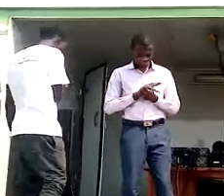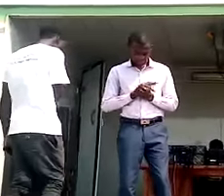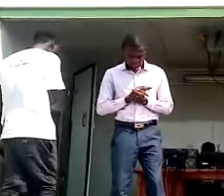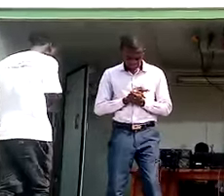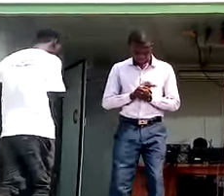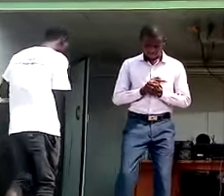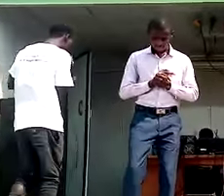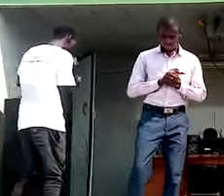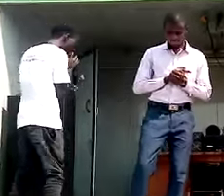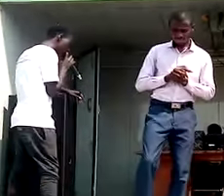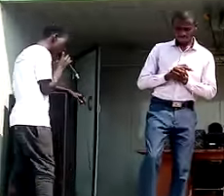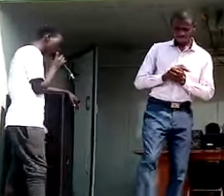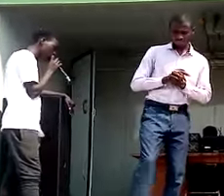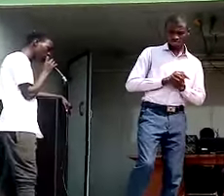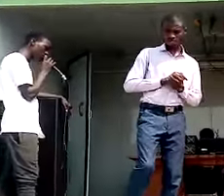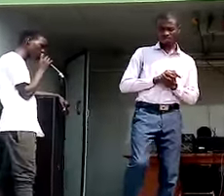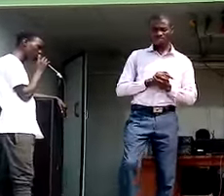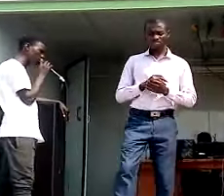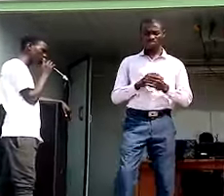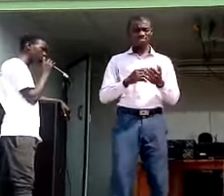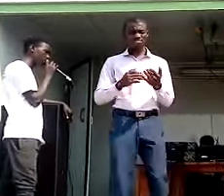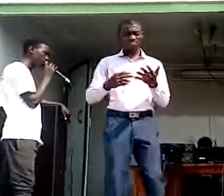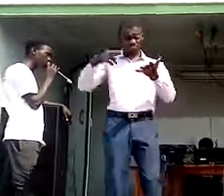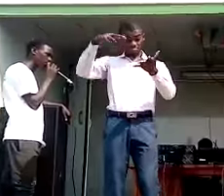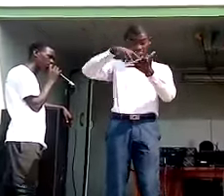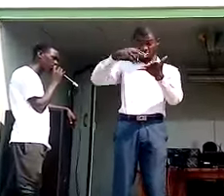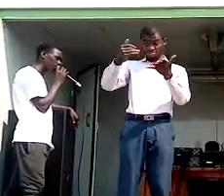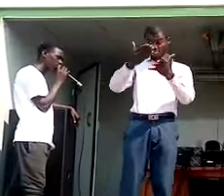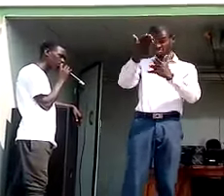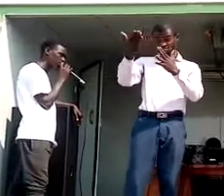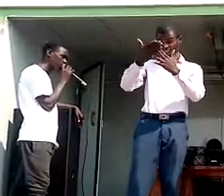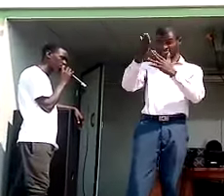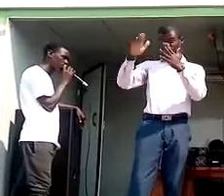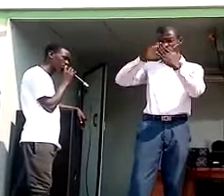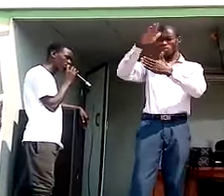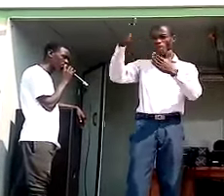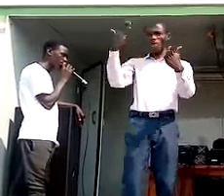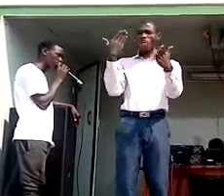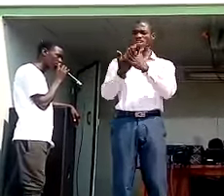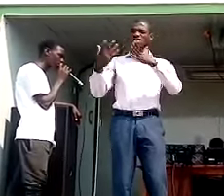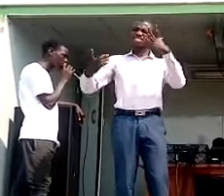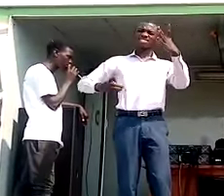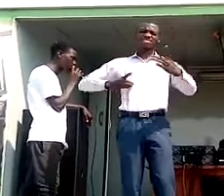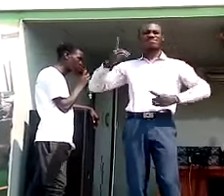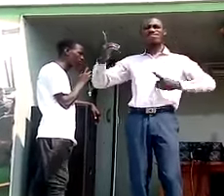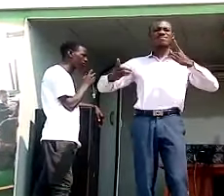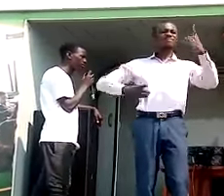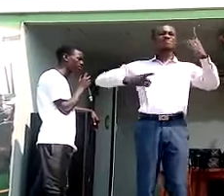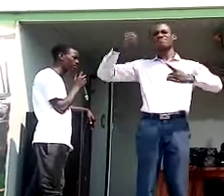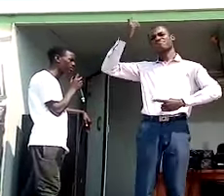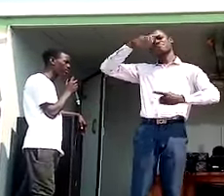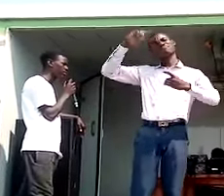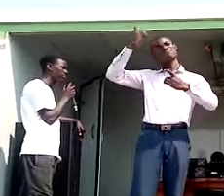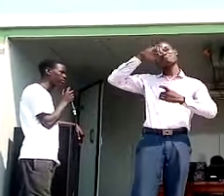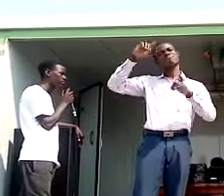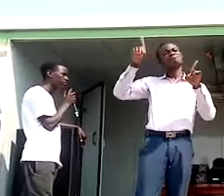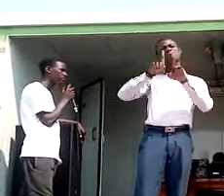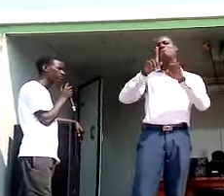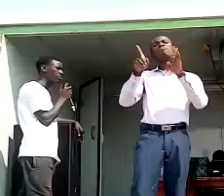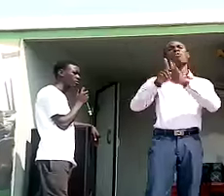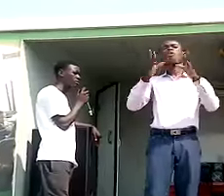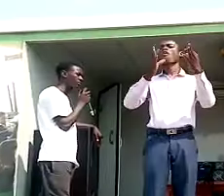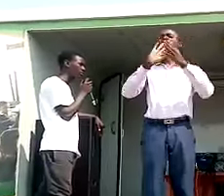We are standing here to share with you all of what is known as a dramatizing, a wisemizing, and a traumatizing